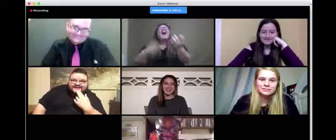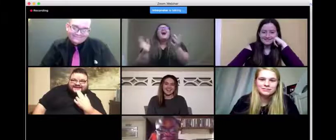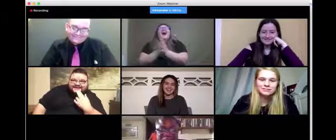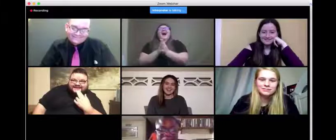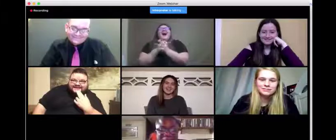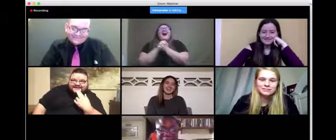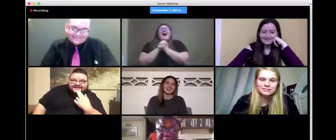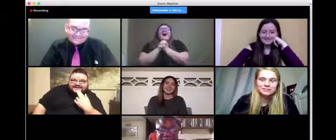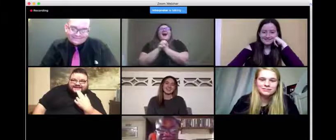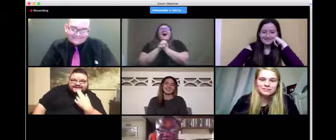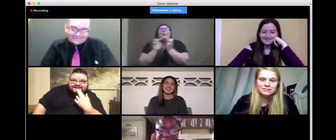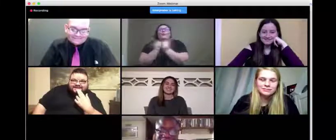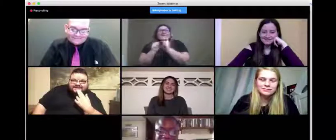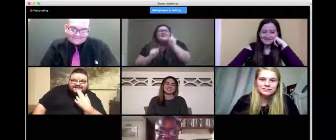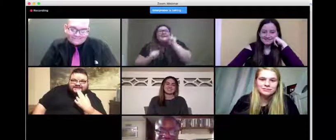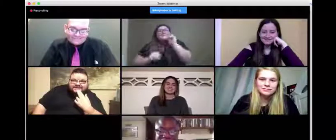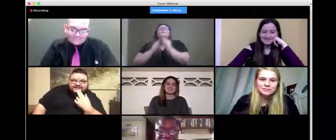back to me.